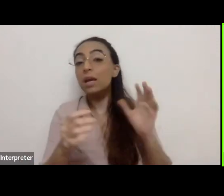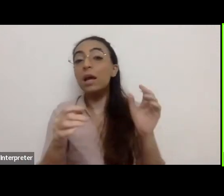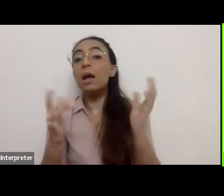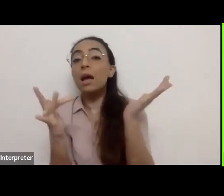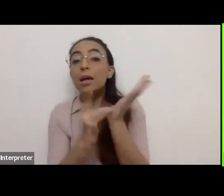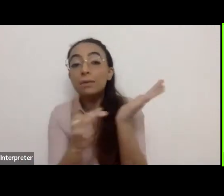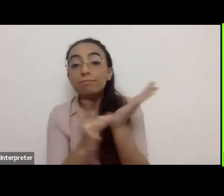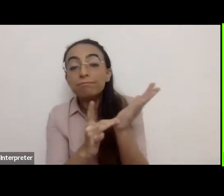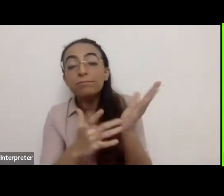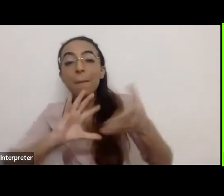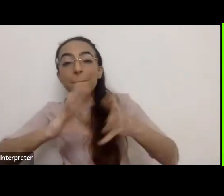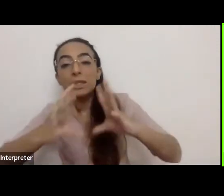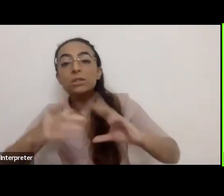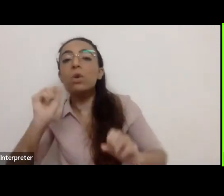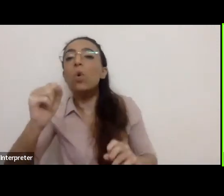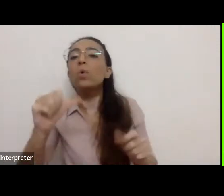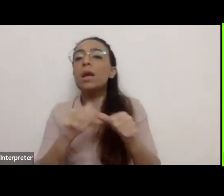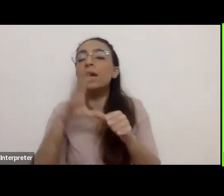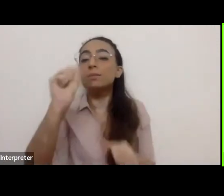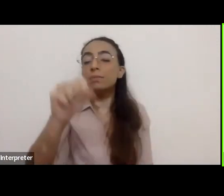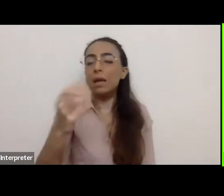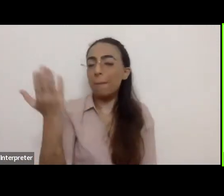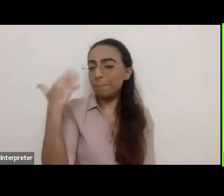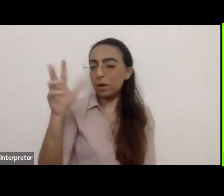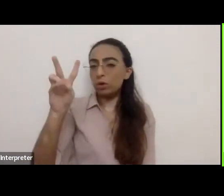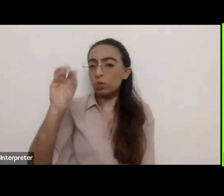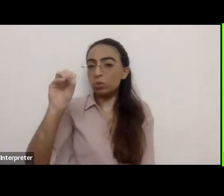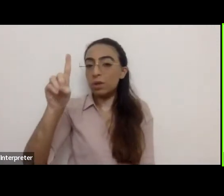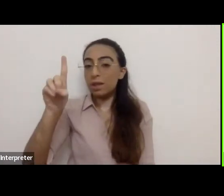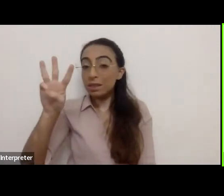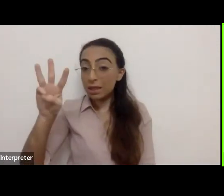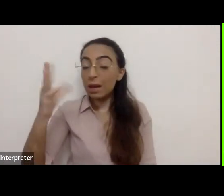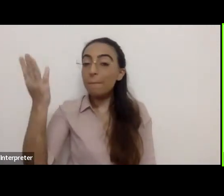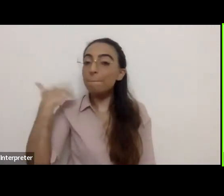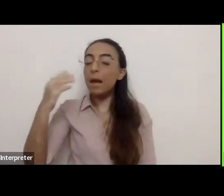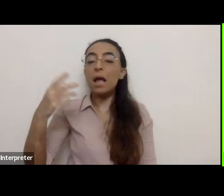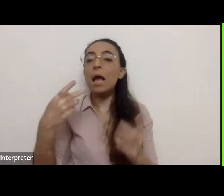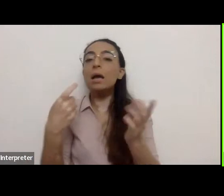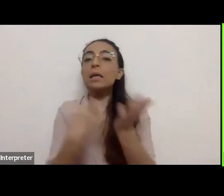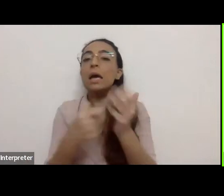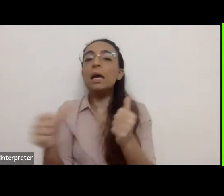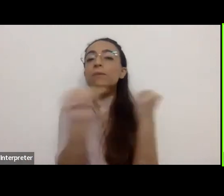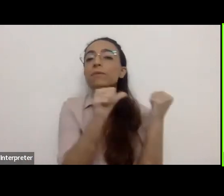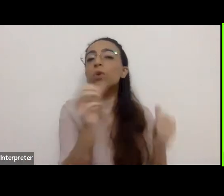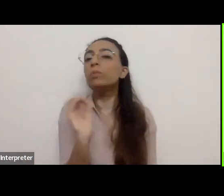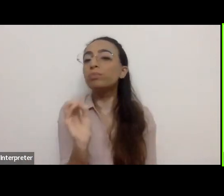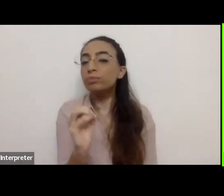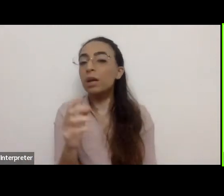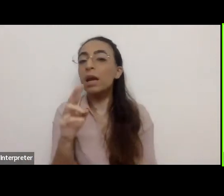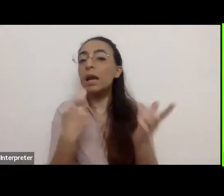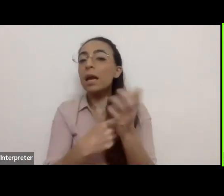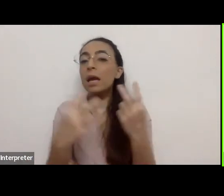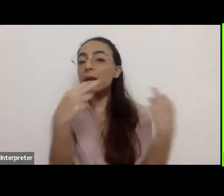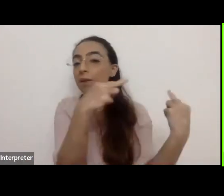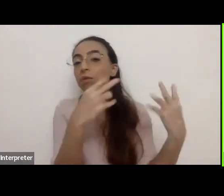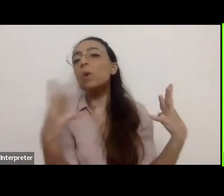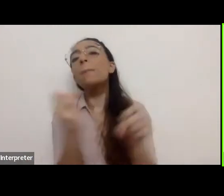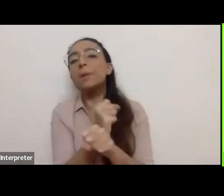done in 2013. This has not been reviewed. I think there are gaps in how it is